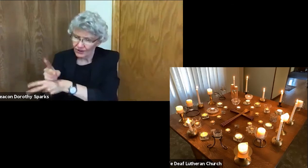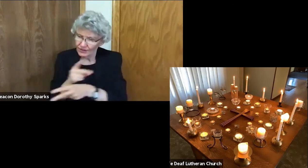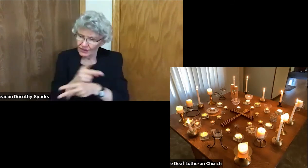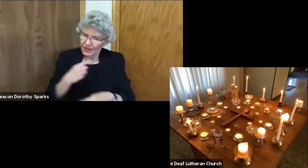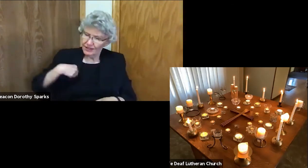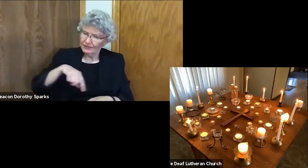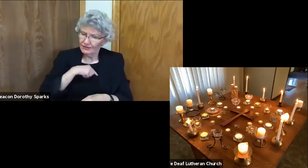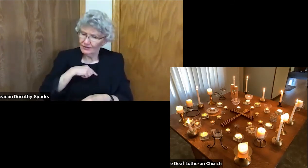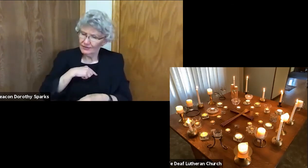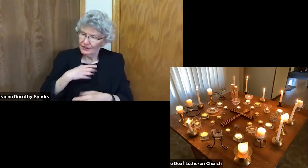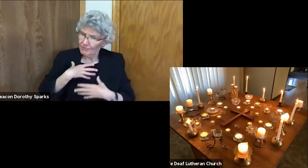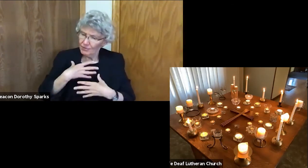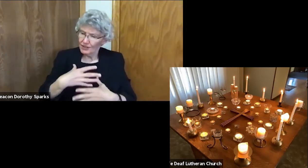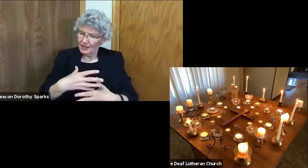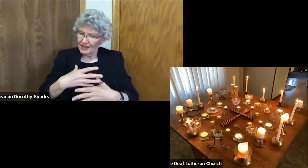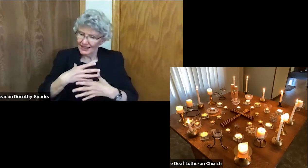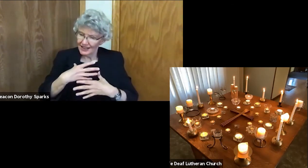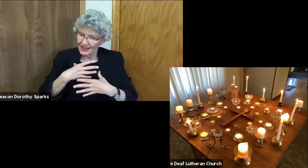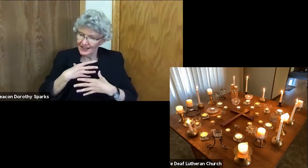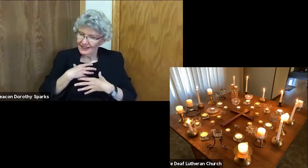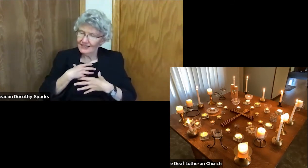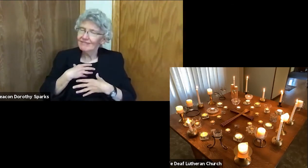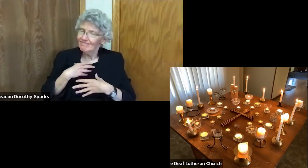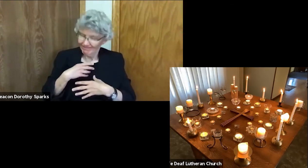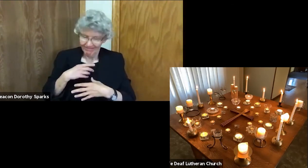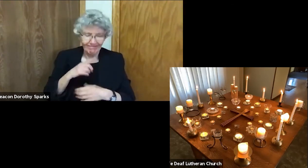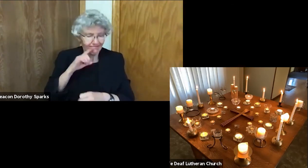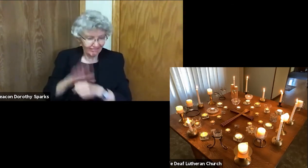Breathing in, we are grateful that you care for us.